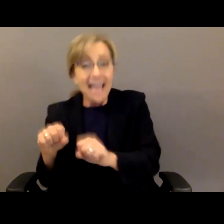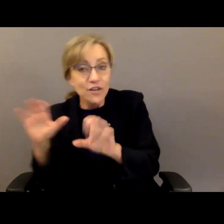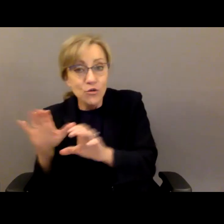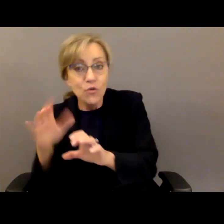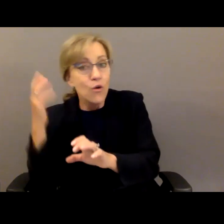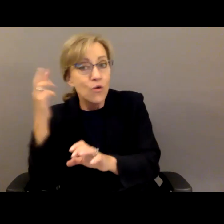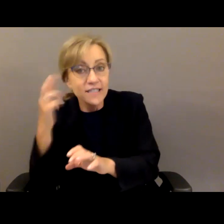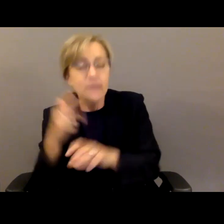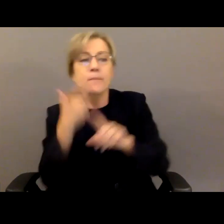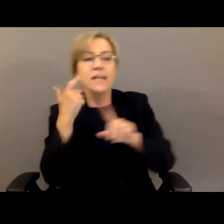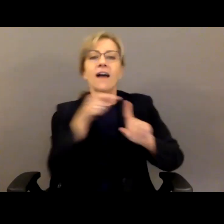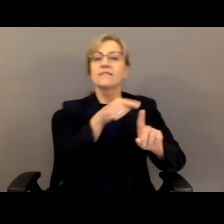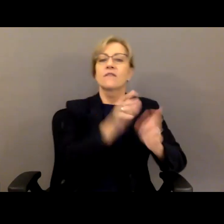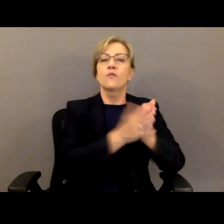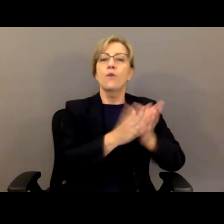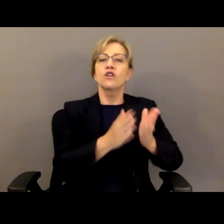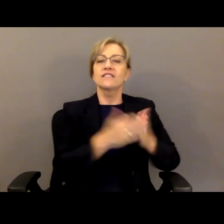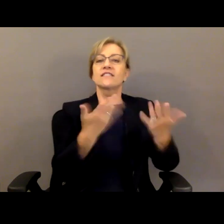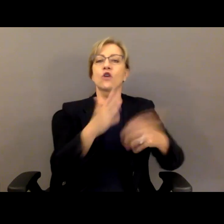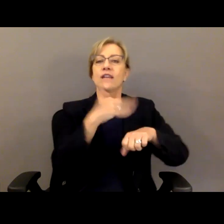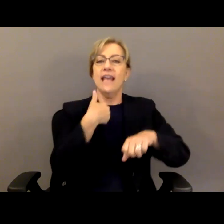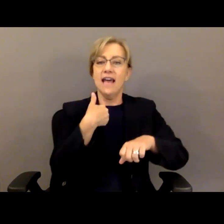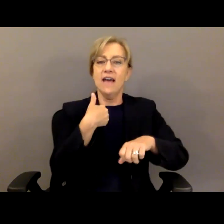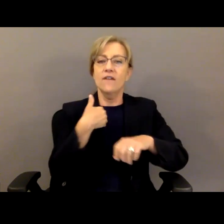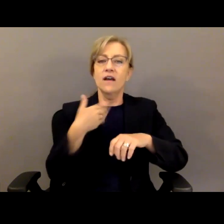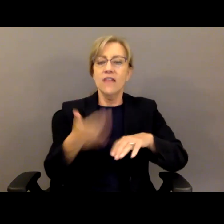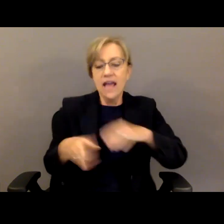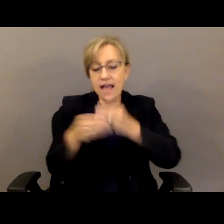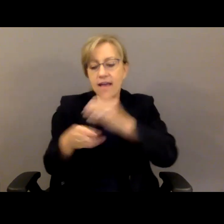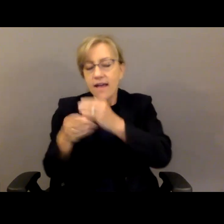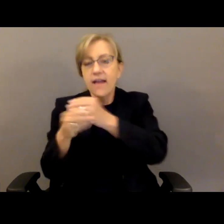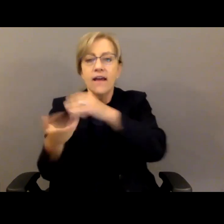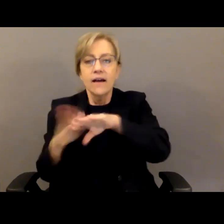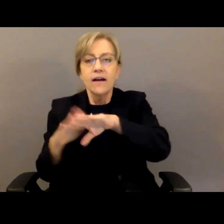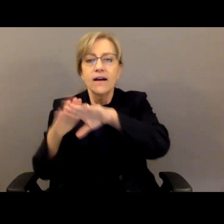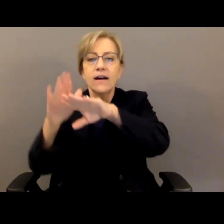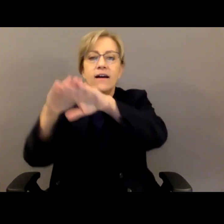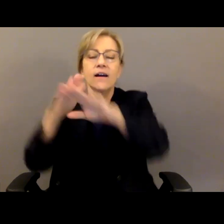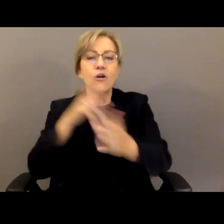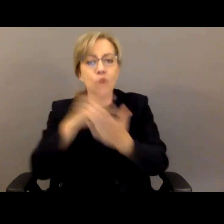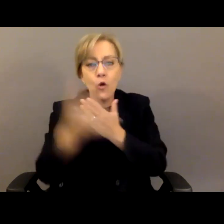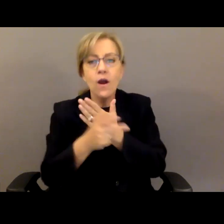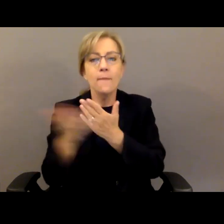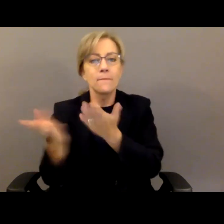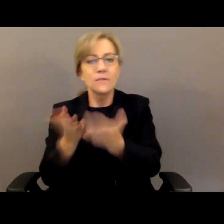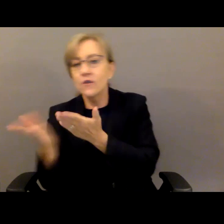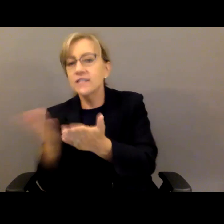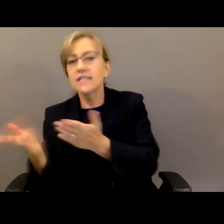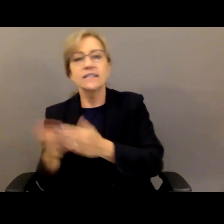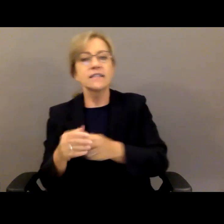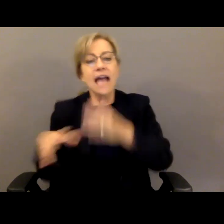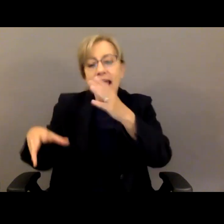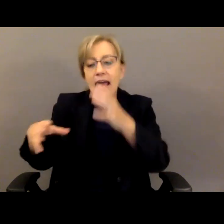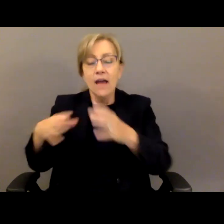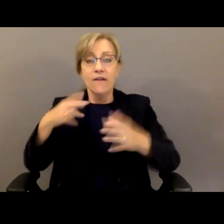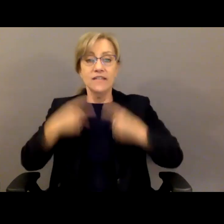collections. They build on that strong foundation of books. They add in programs and services. They add in physical spaces for people